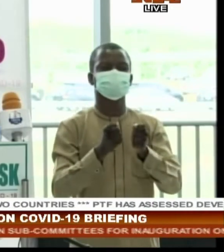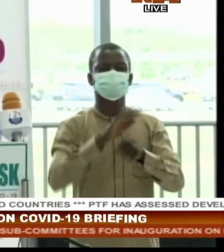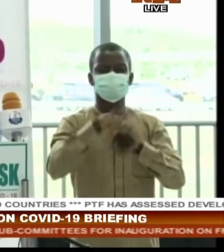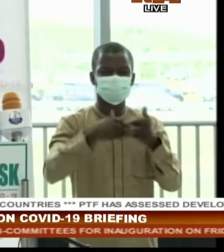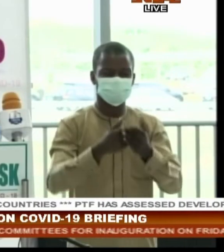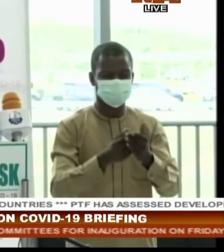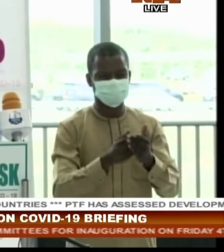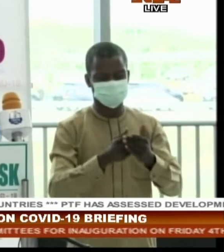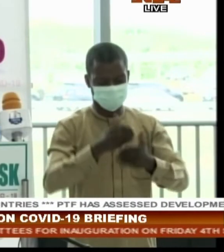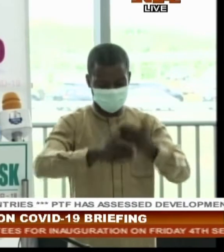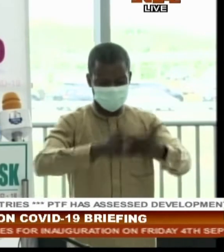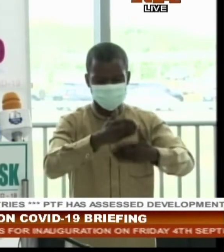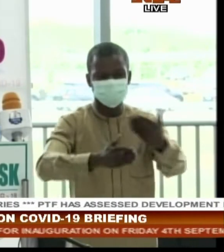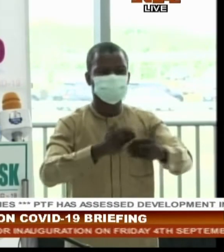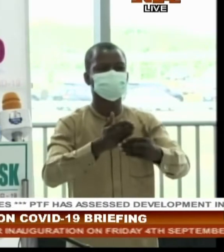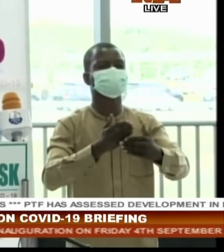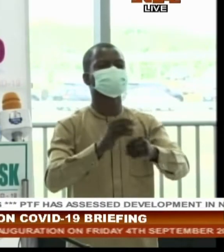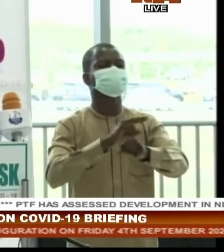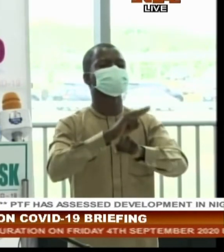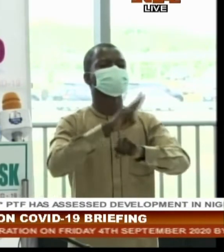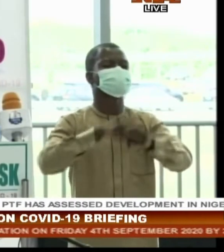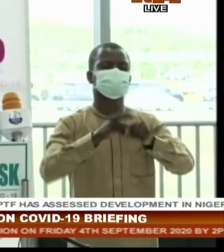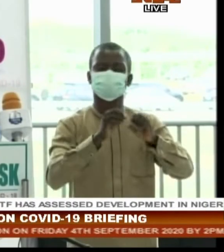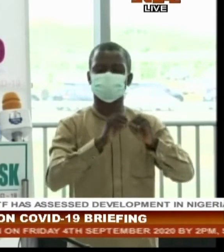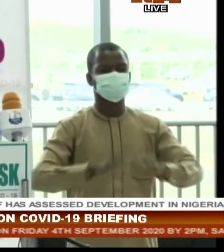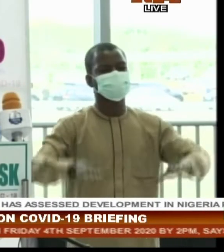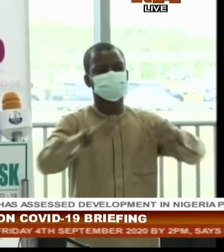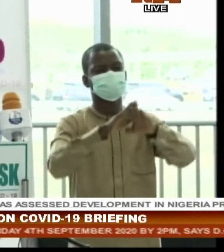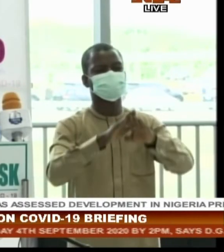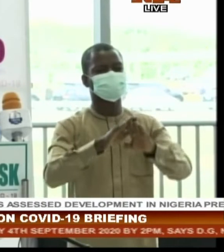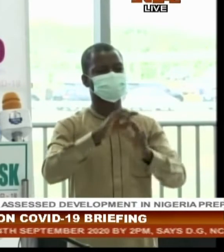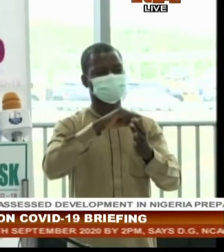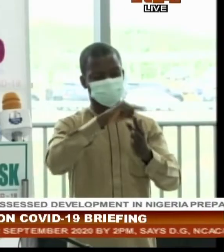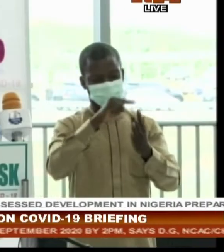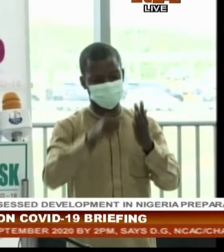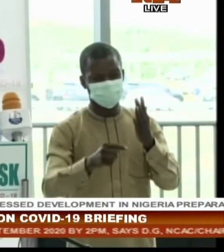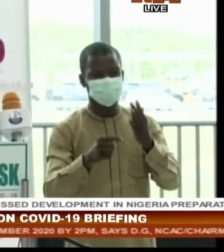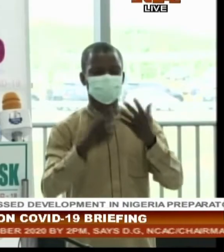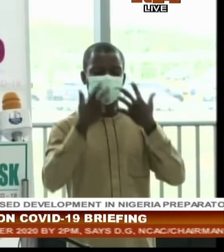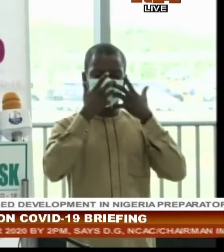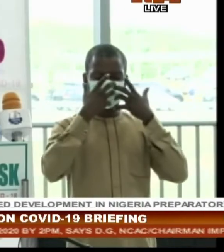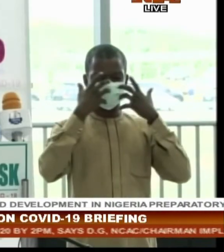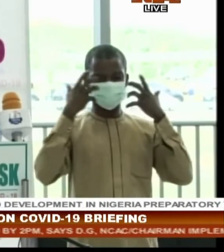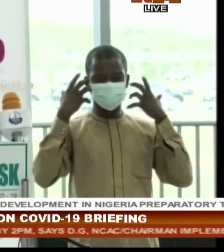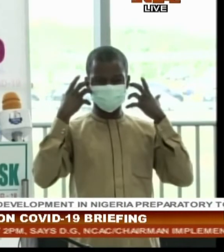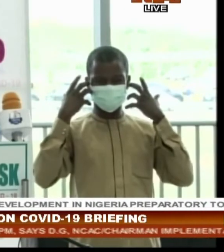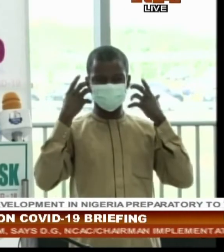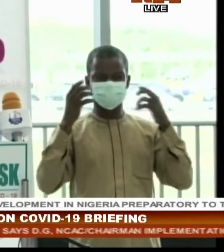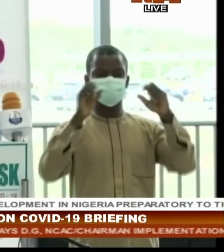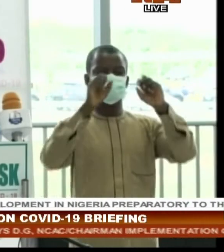nationwide. That is the wearing of masks, maintaining of social distancing,